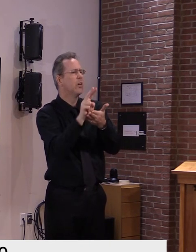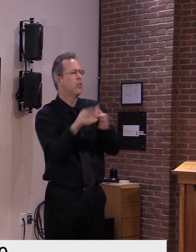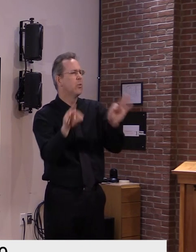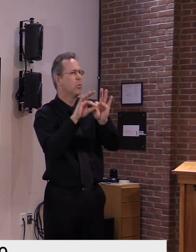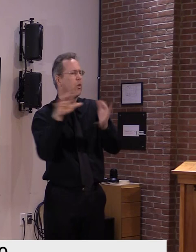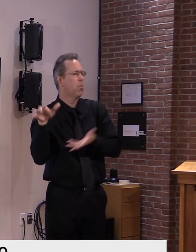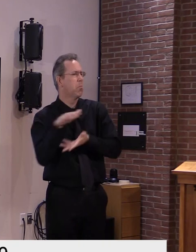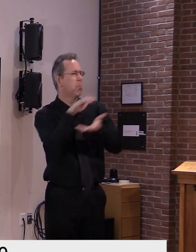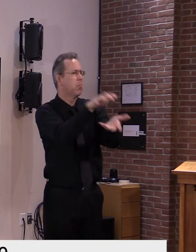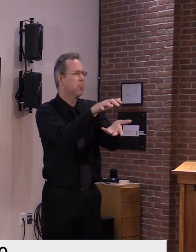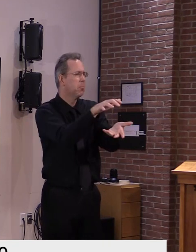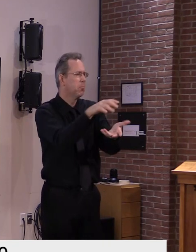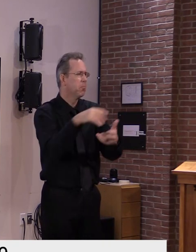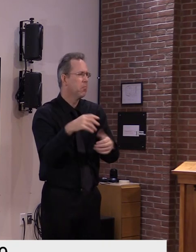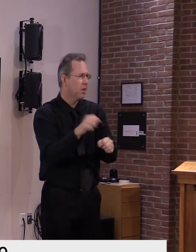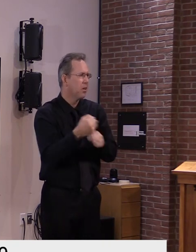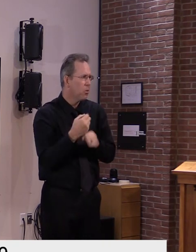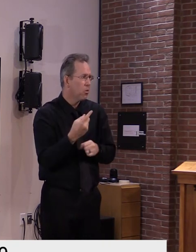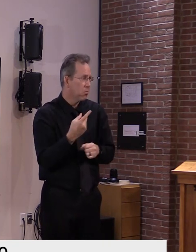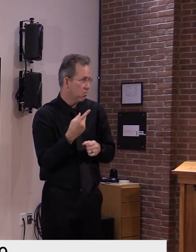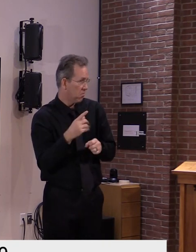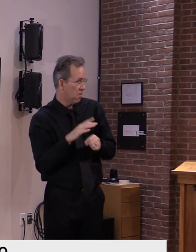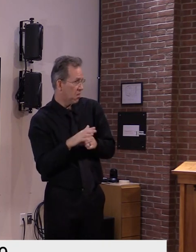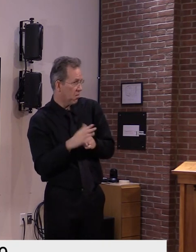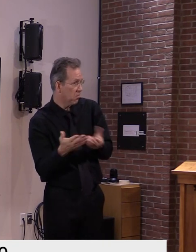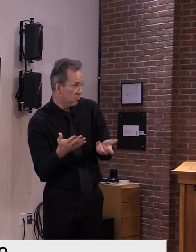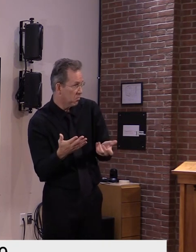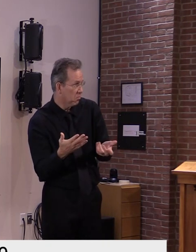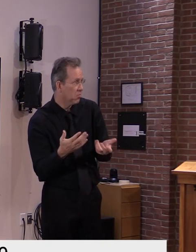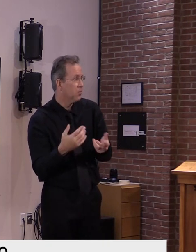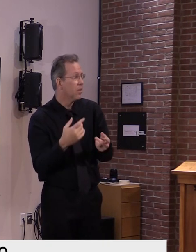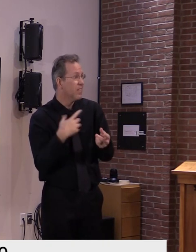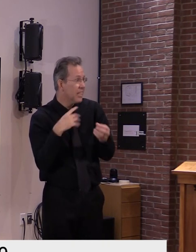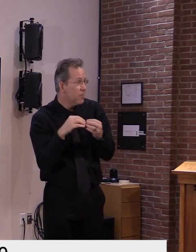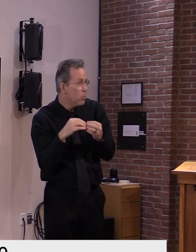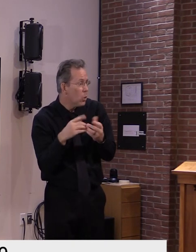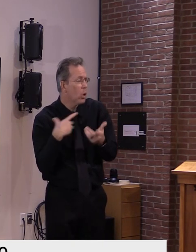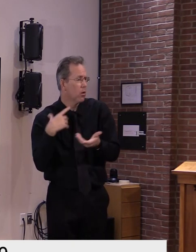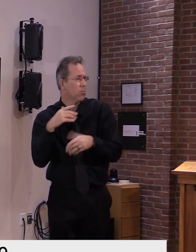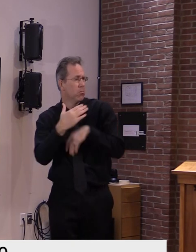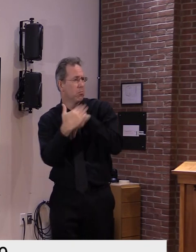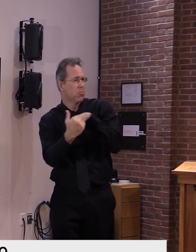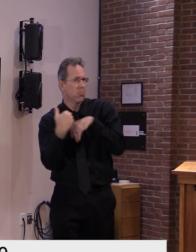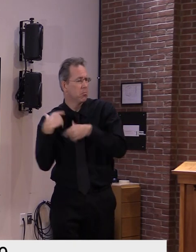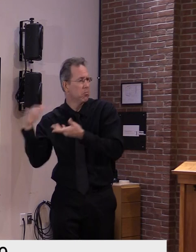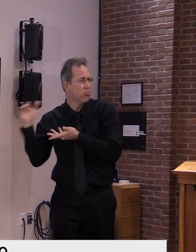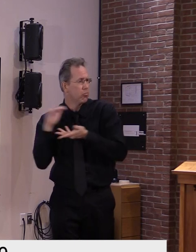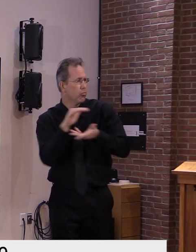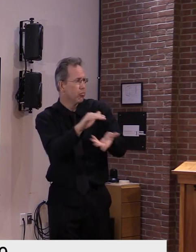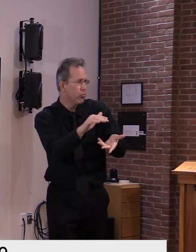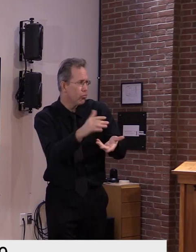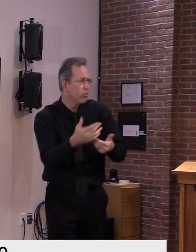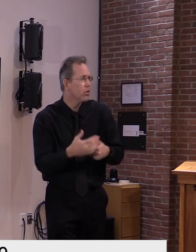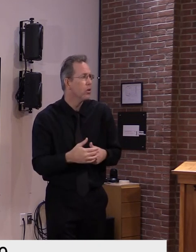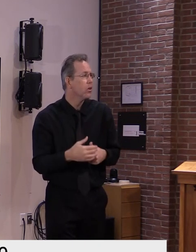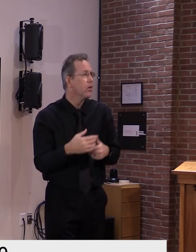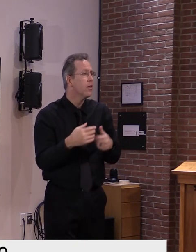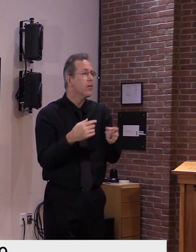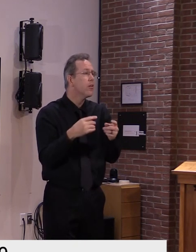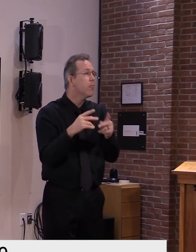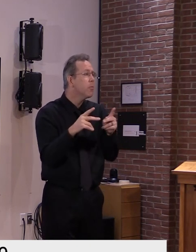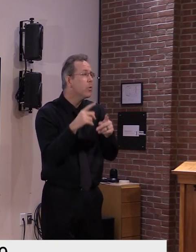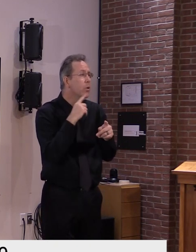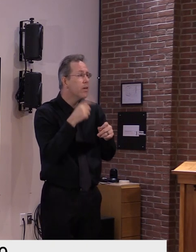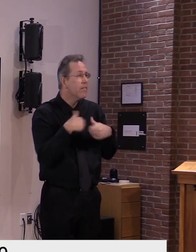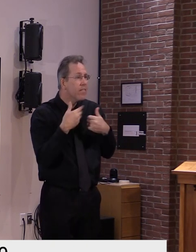to the stock that's sent to them in that 14 days is whether they have both COVID-positive staff or residents active at that